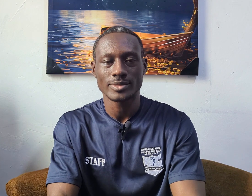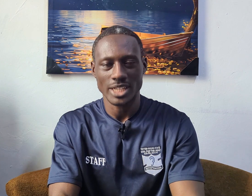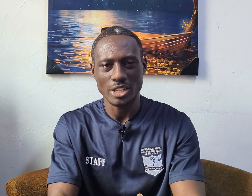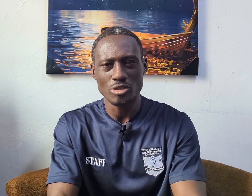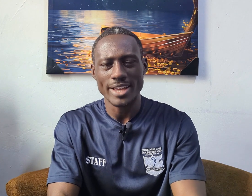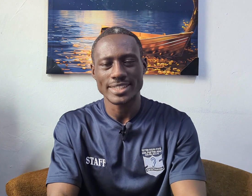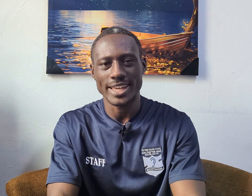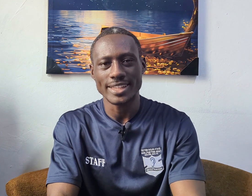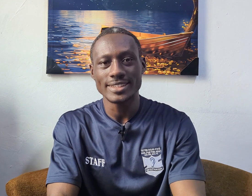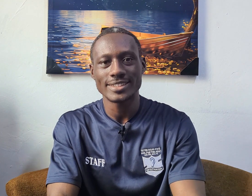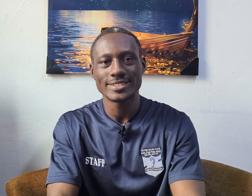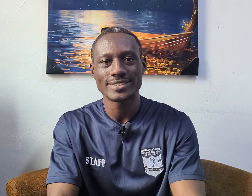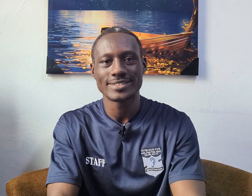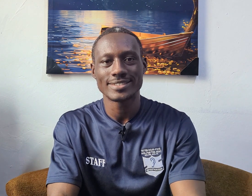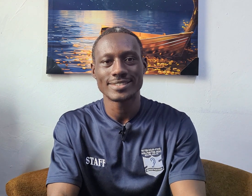Can you try it again?